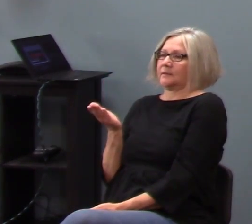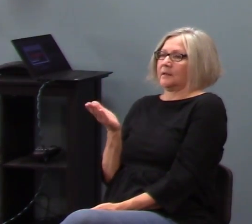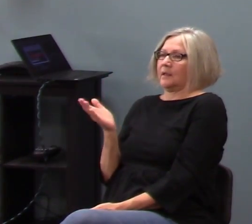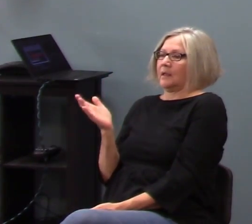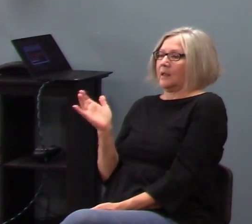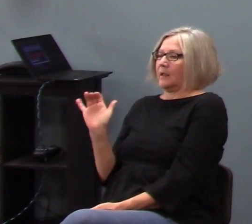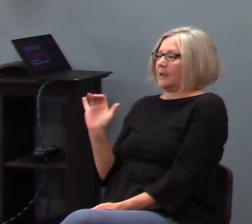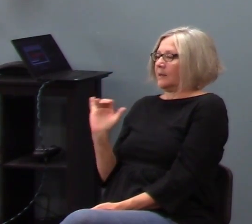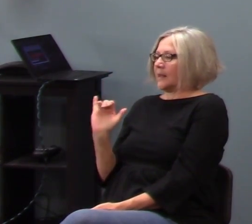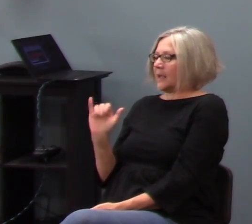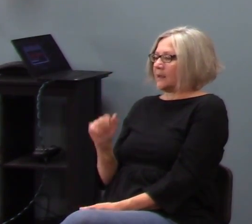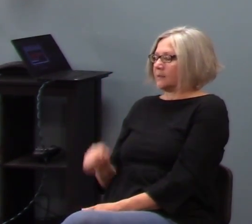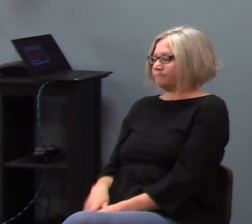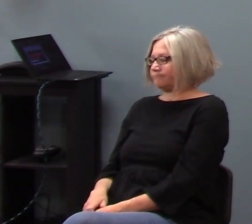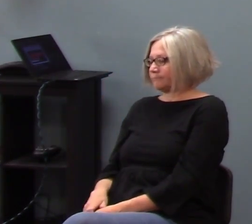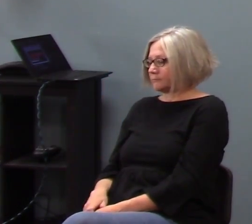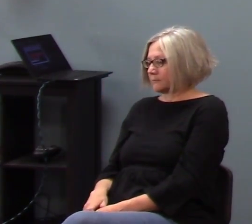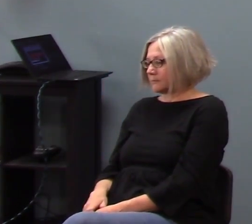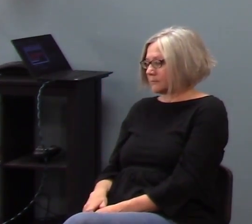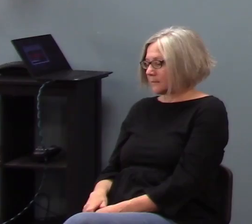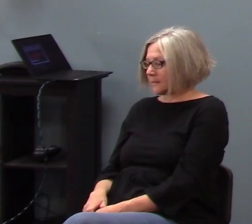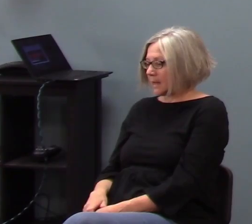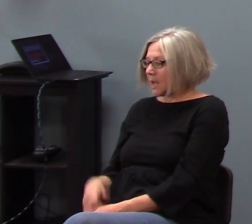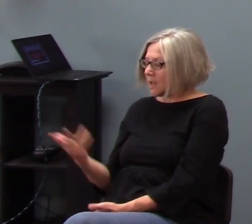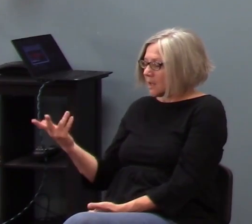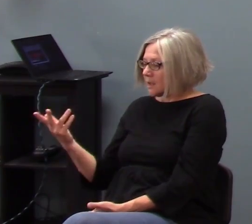in the Mustang factory and be like, wow, it got better.